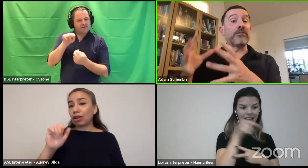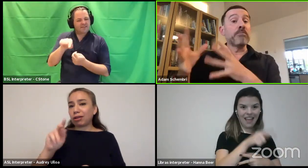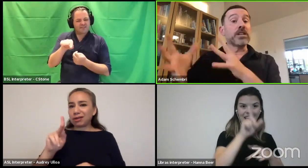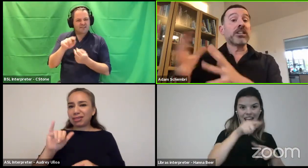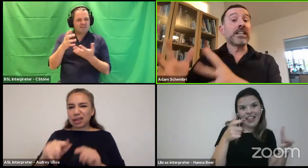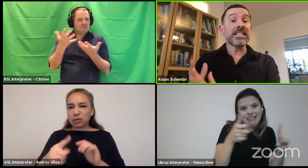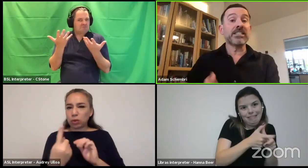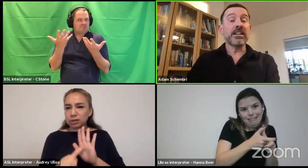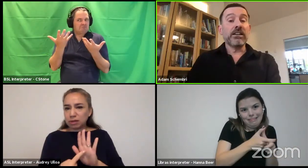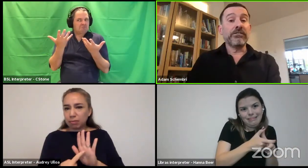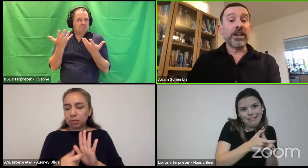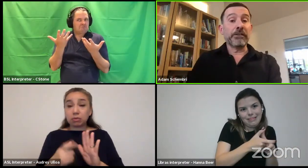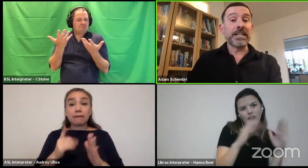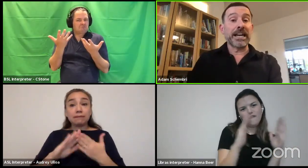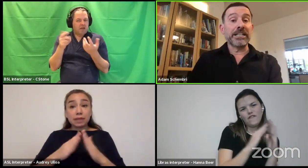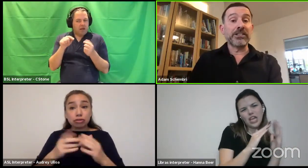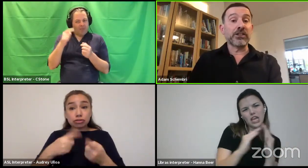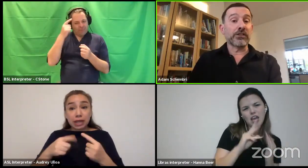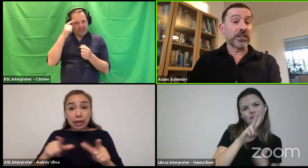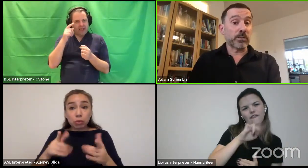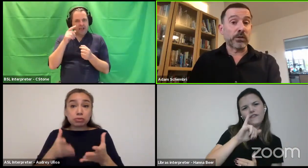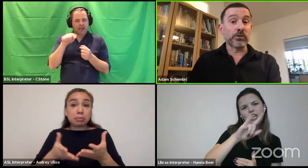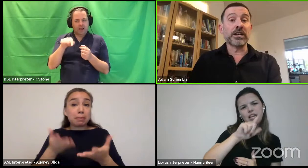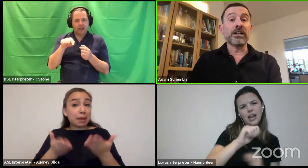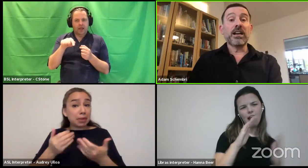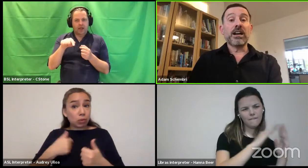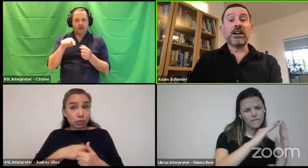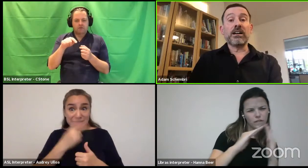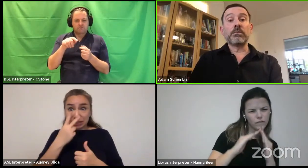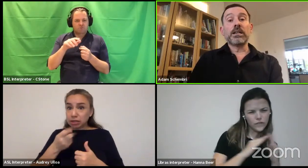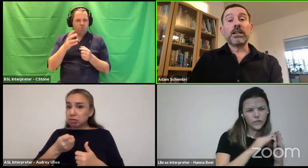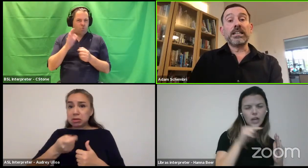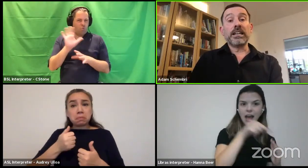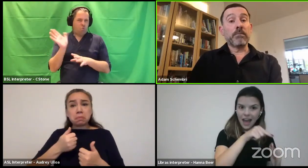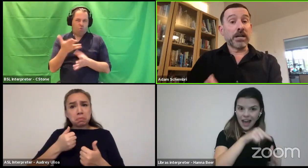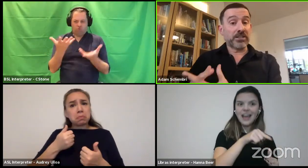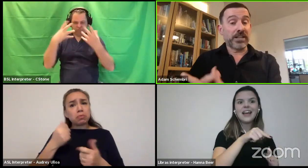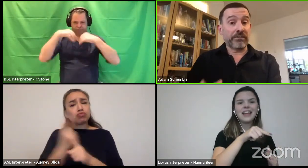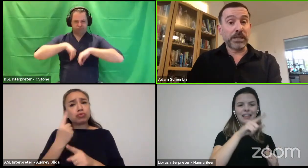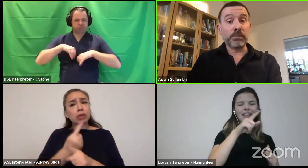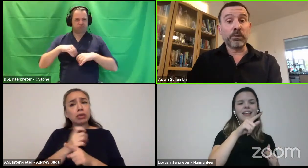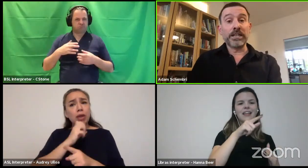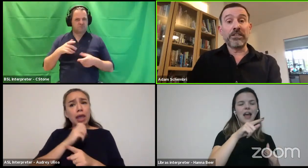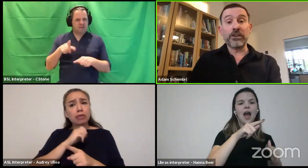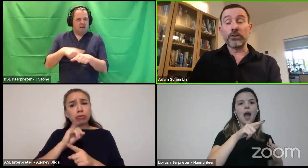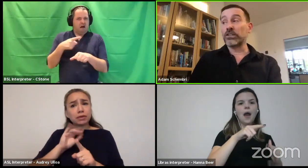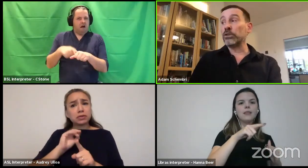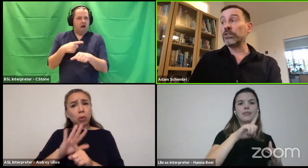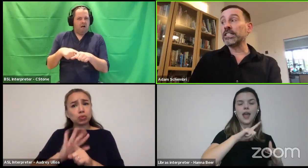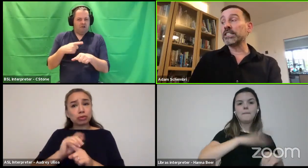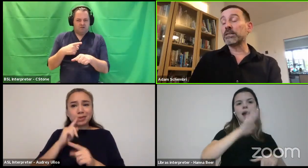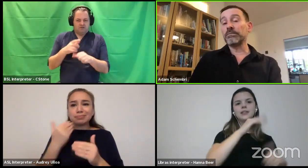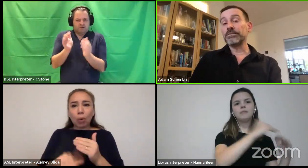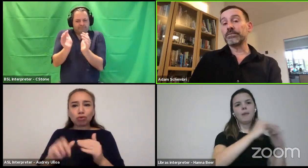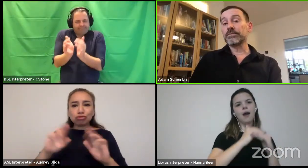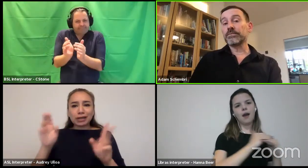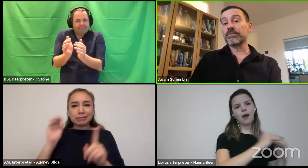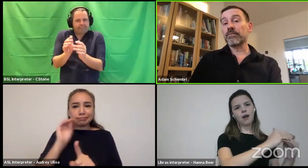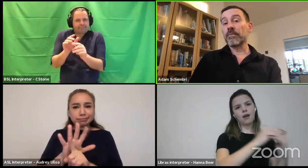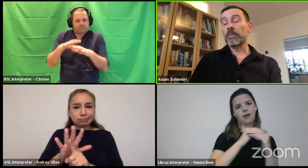would have much less varied ages of exposure amongst deaf people in those communities.